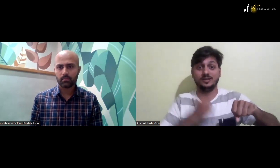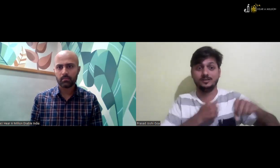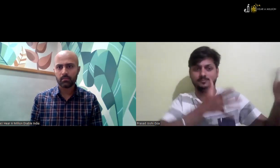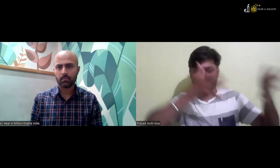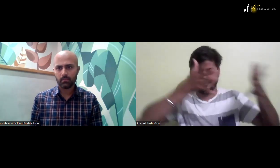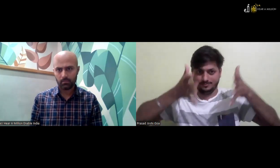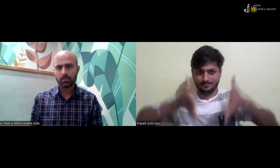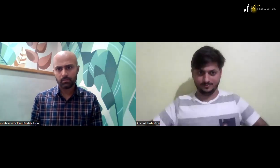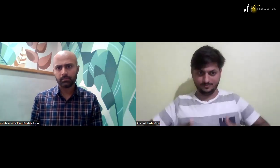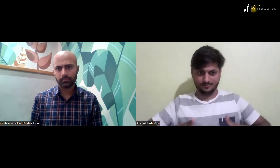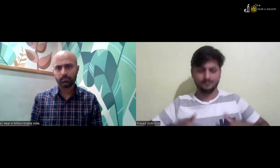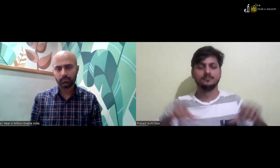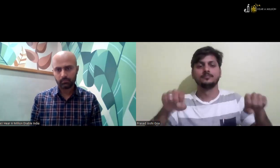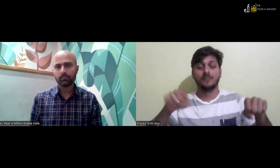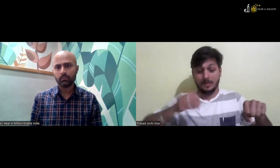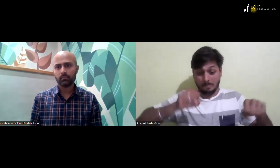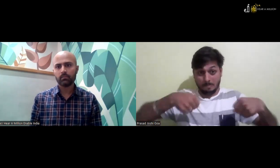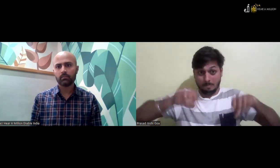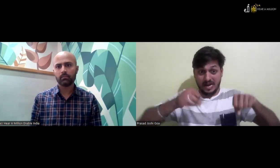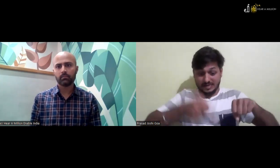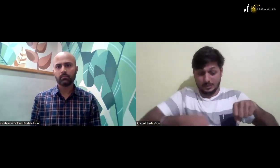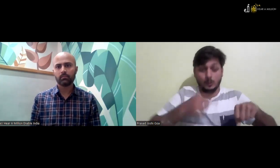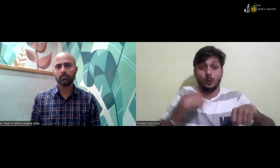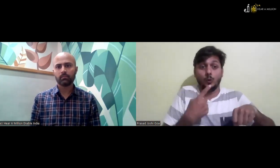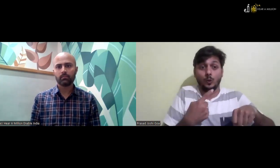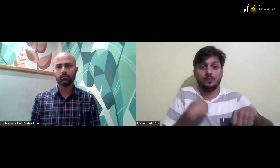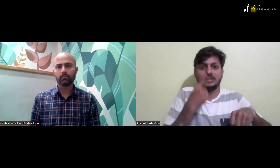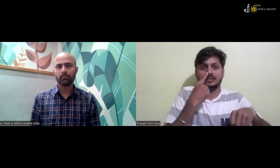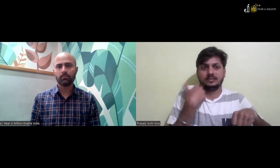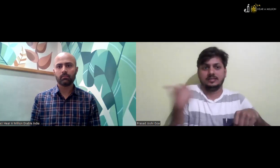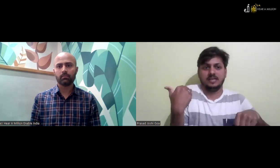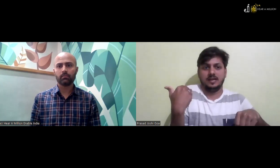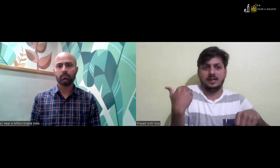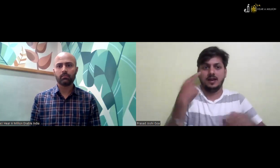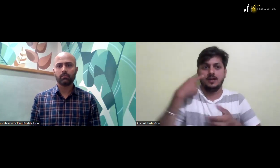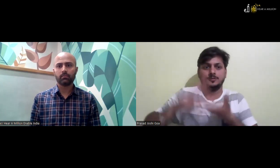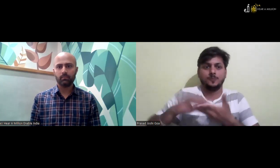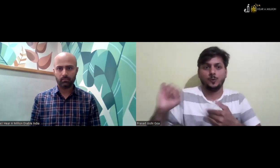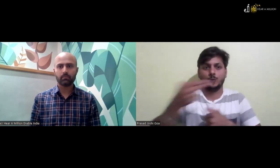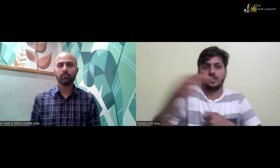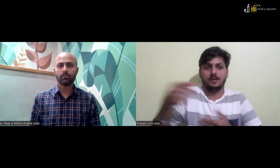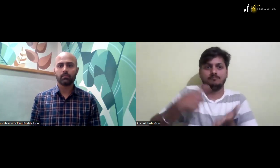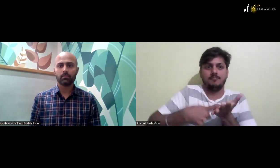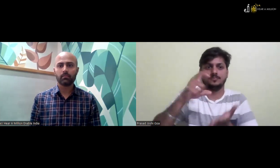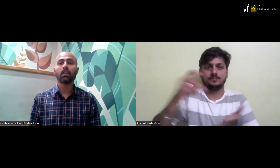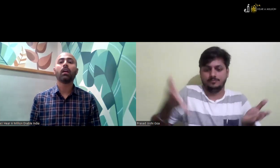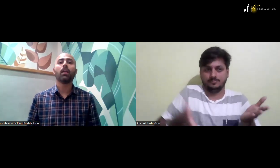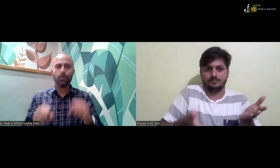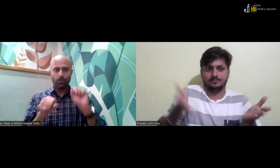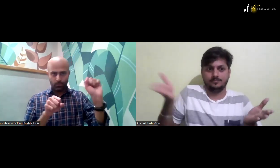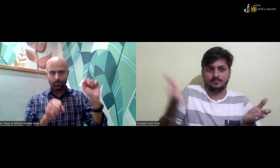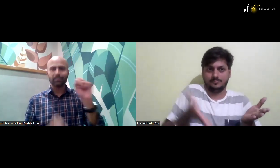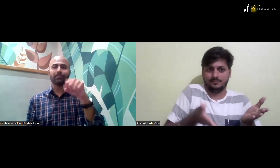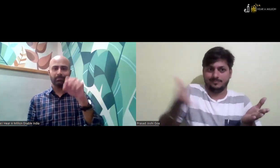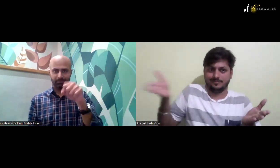the milk products to the other people, and I kept the milk on my bike. So the